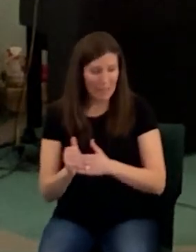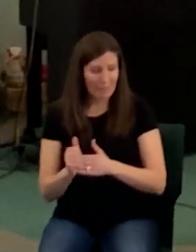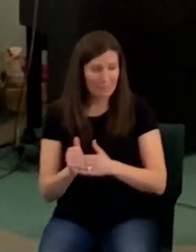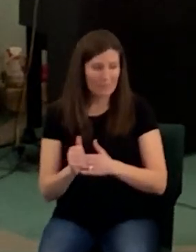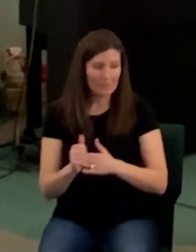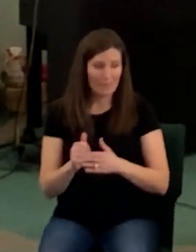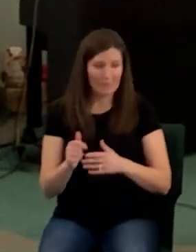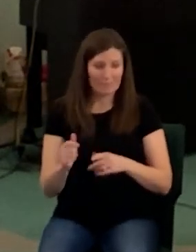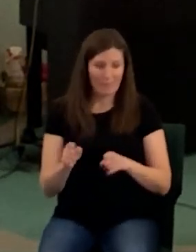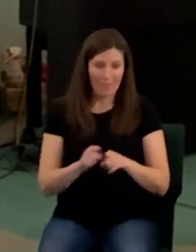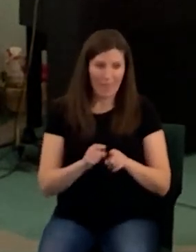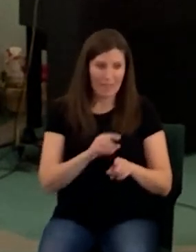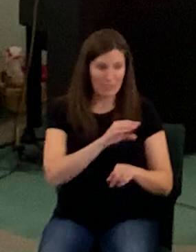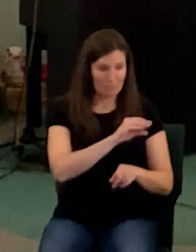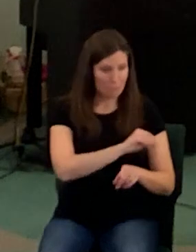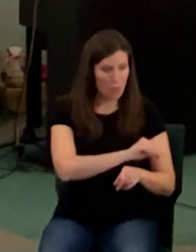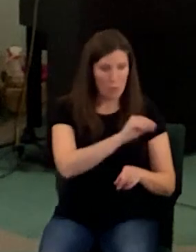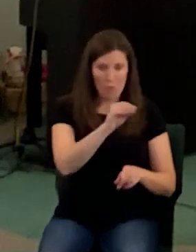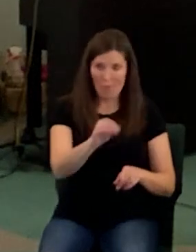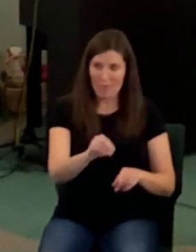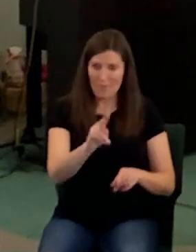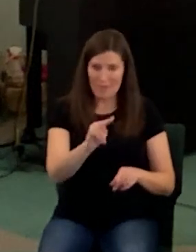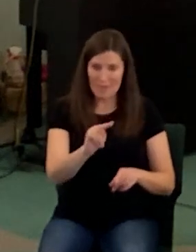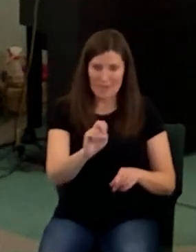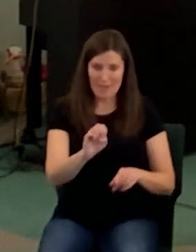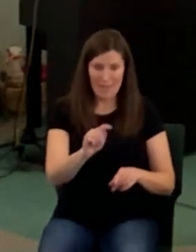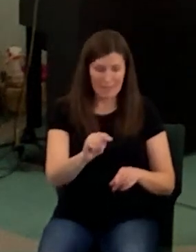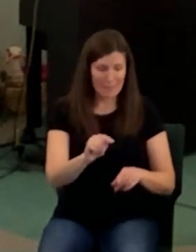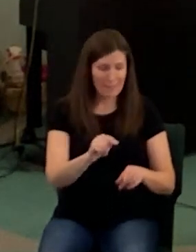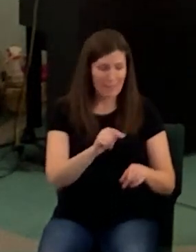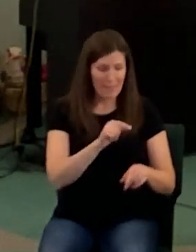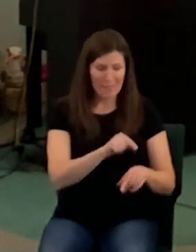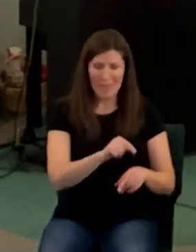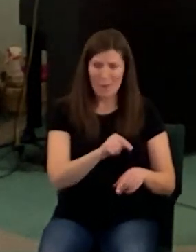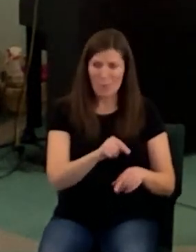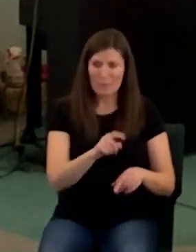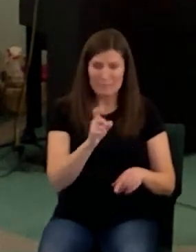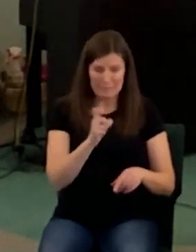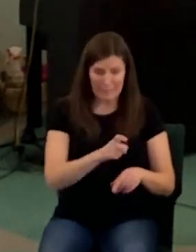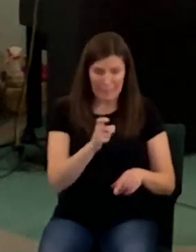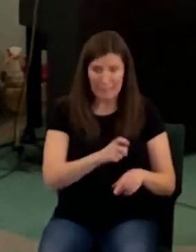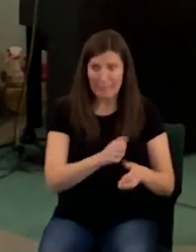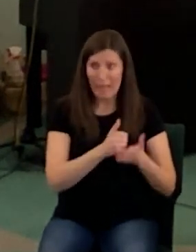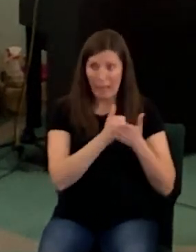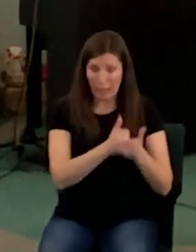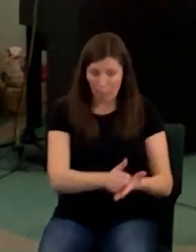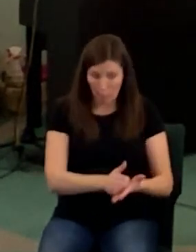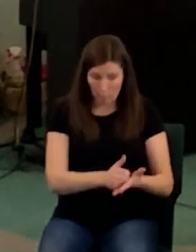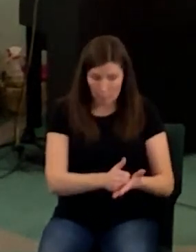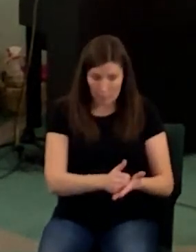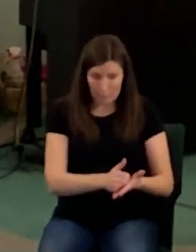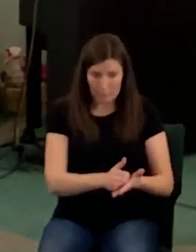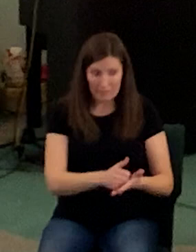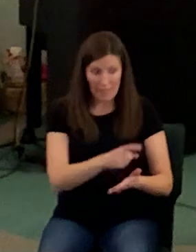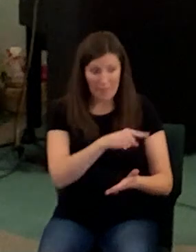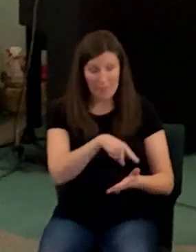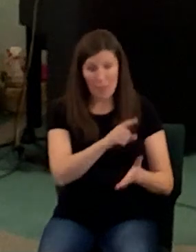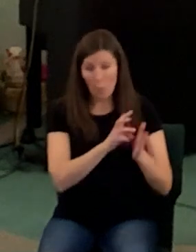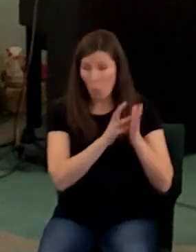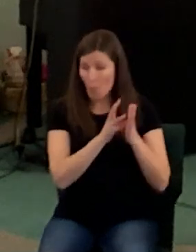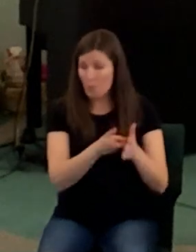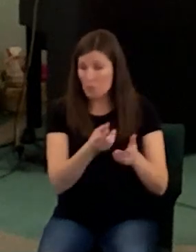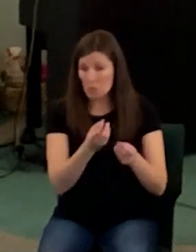the net to the other side. They obeyed because they were desperate and they needed help. They were in a position where they were willing to